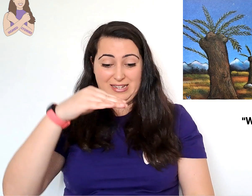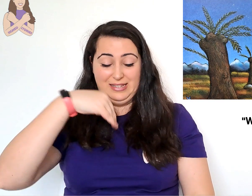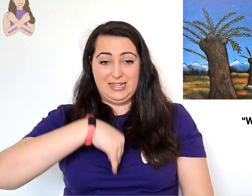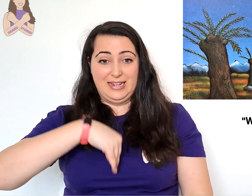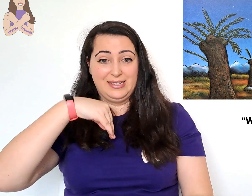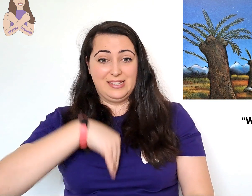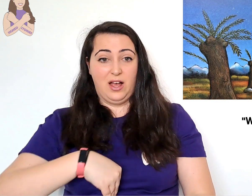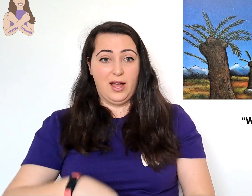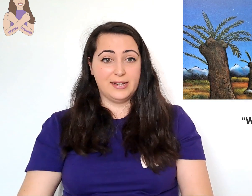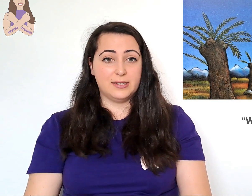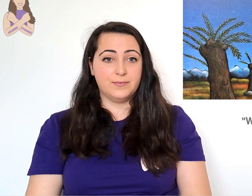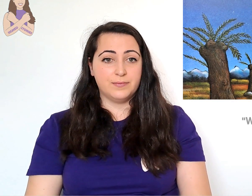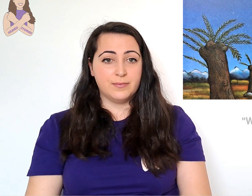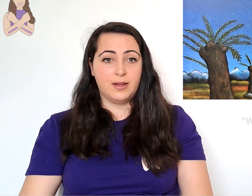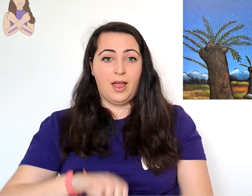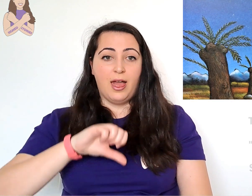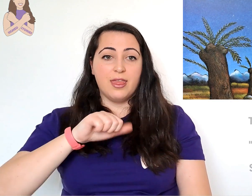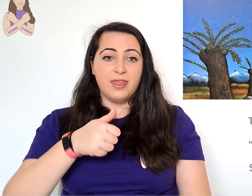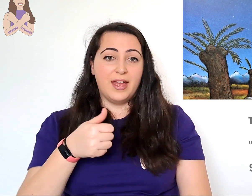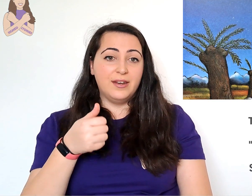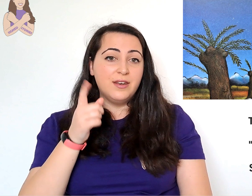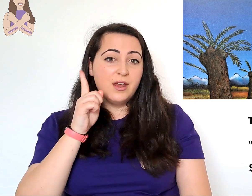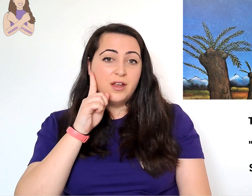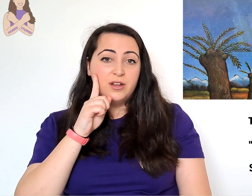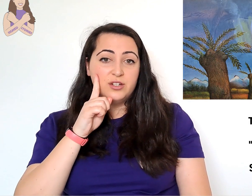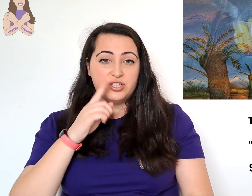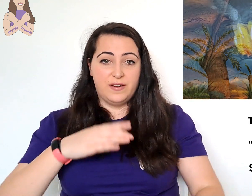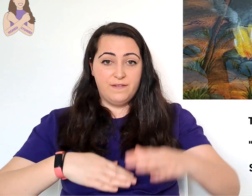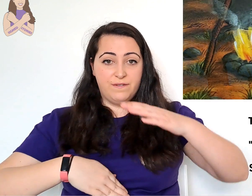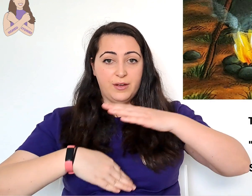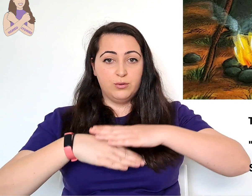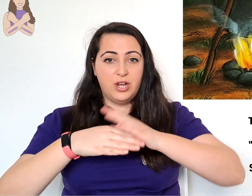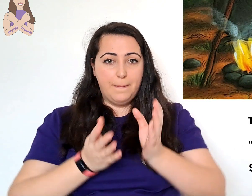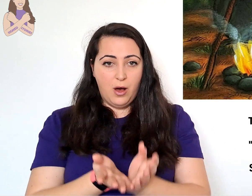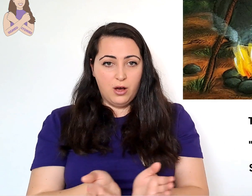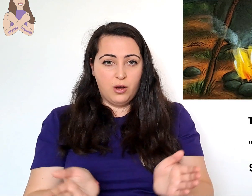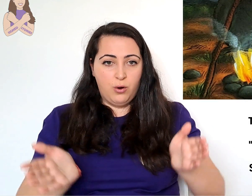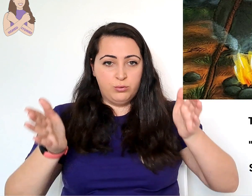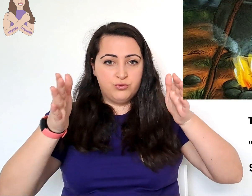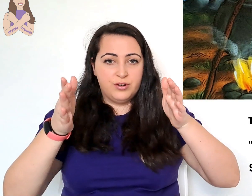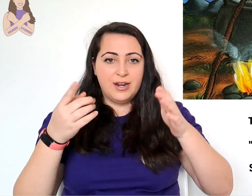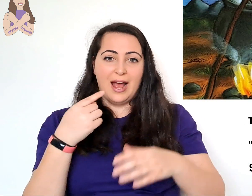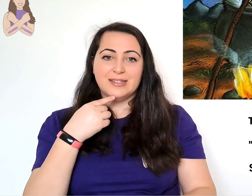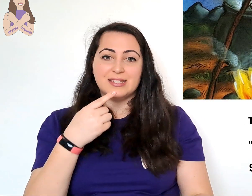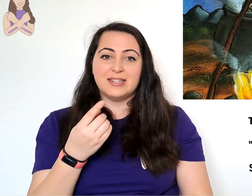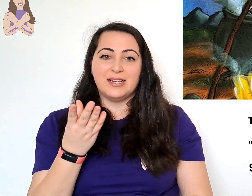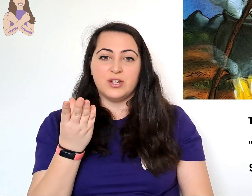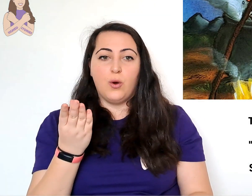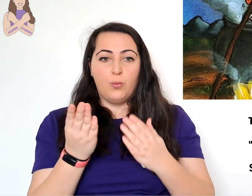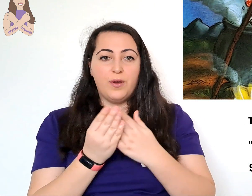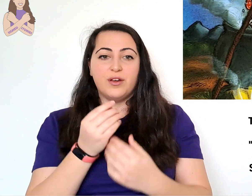dragon's inside." Then she filled up her cauldron and said with a